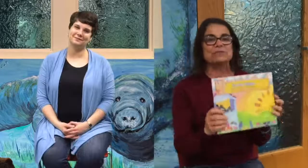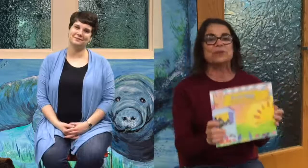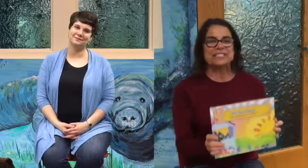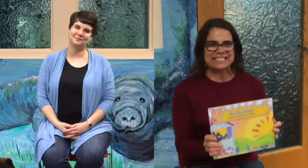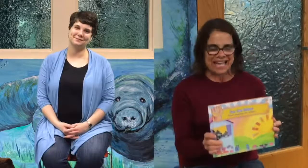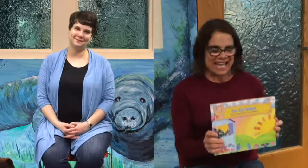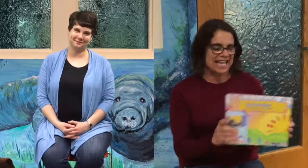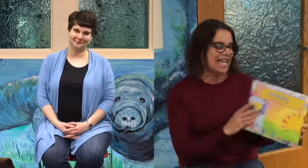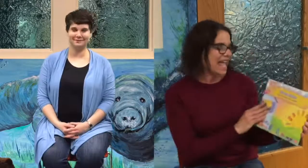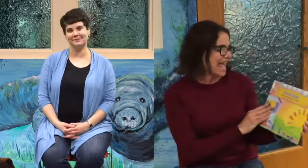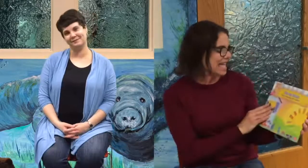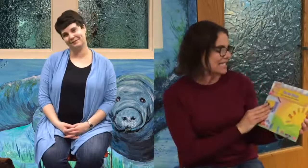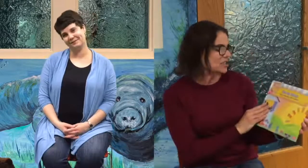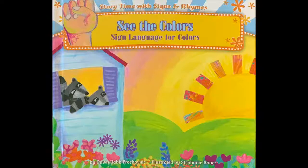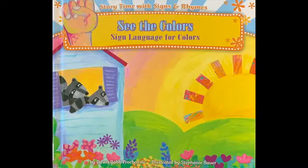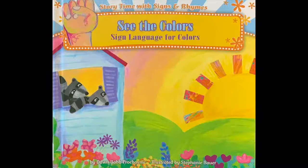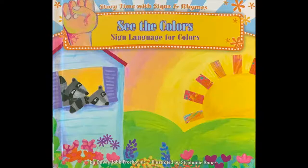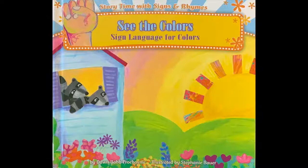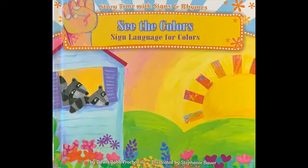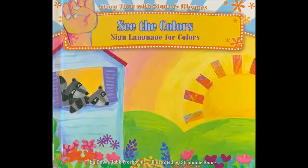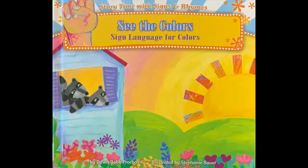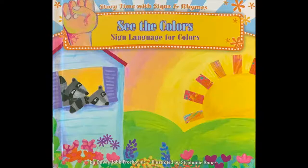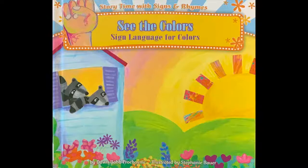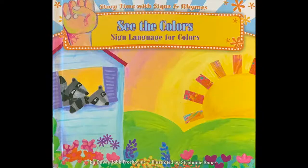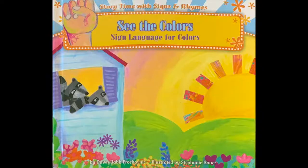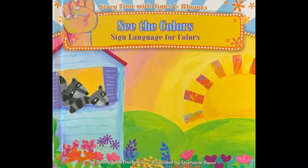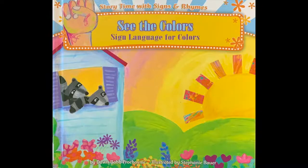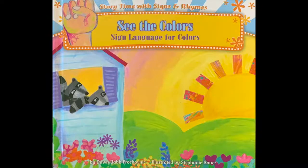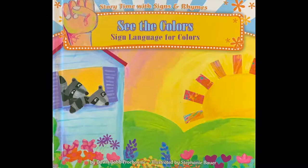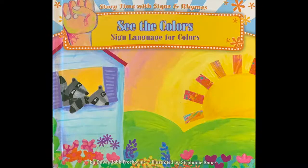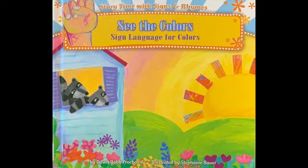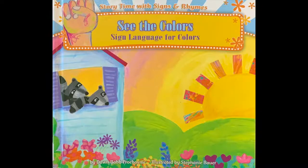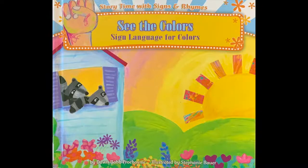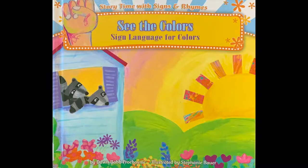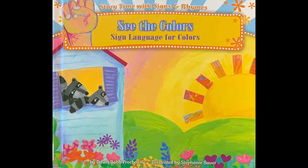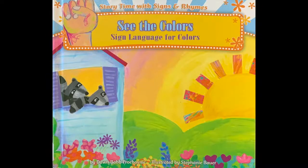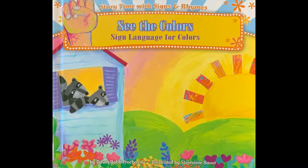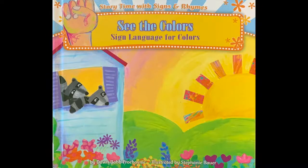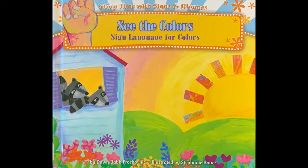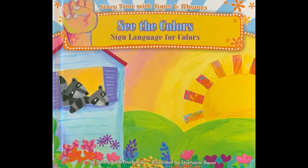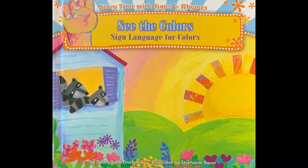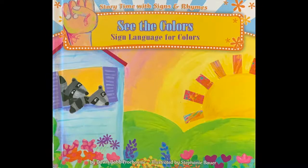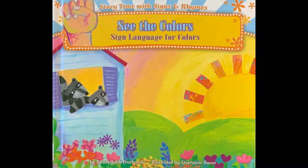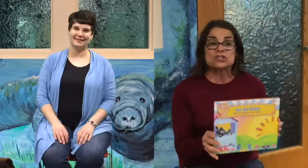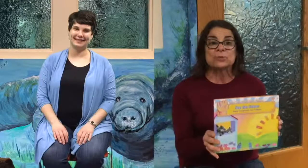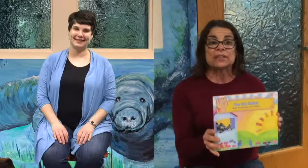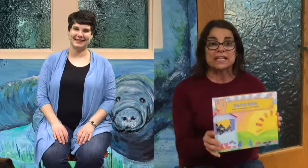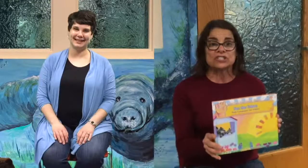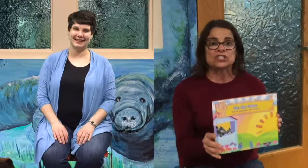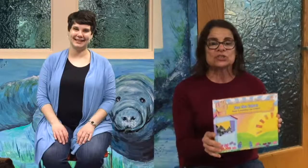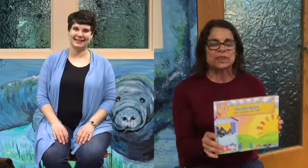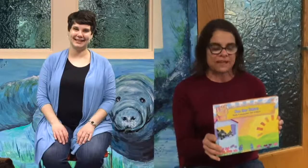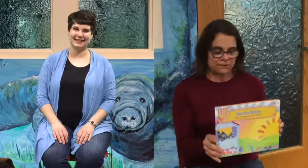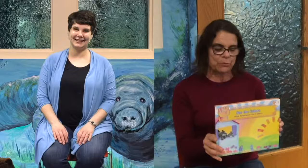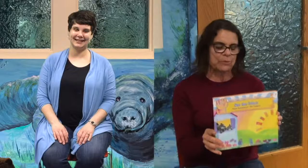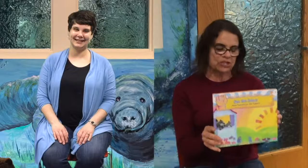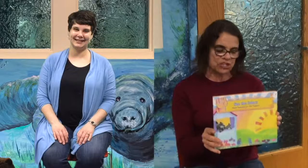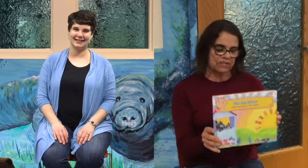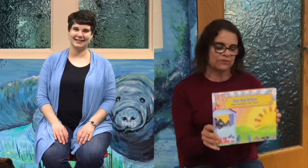book today, and it's called See the Colors, Sign Language for Colors. The publisher we'd like to thank for permission for